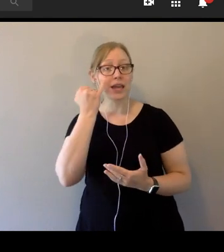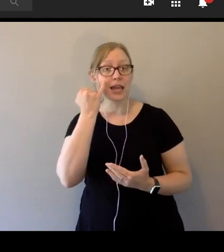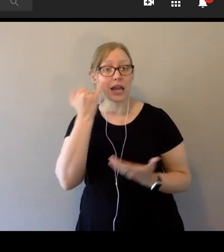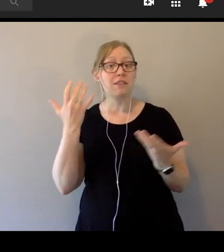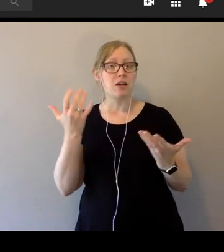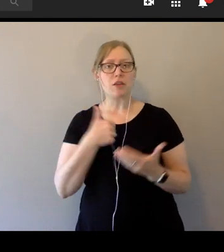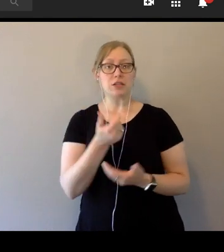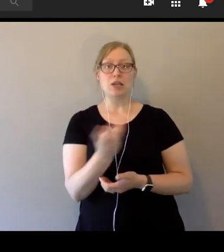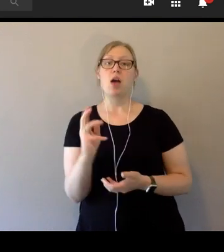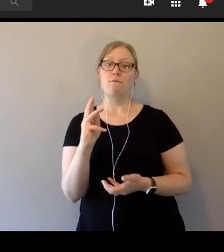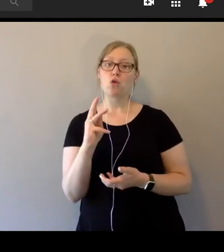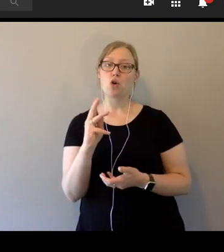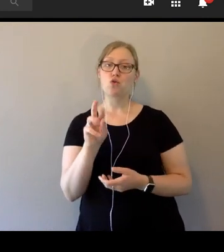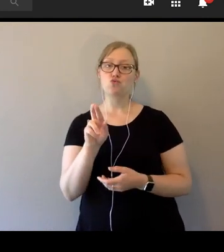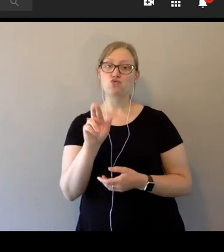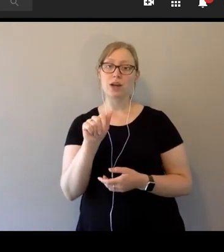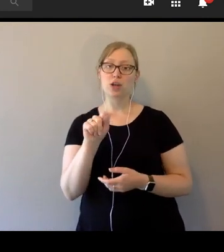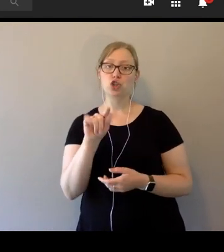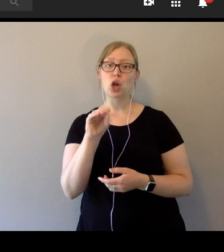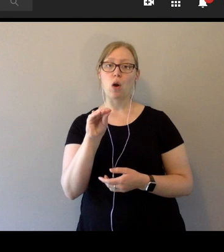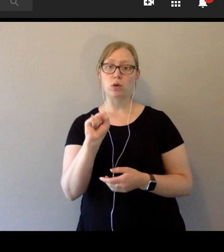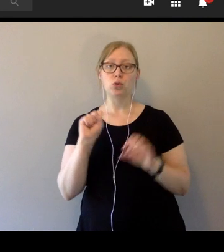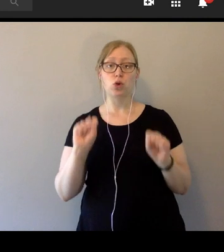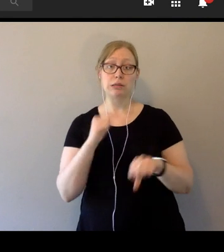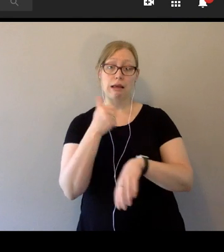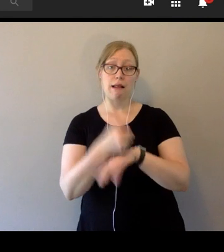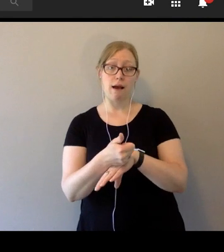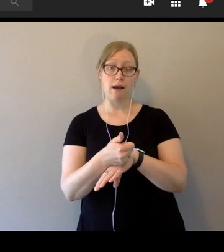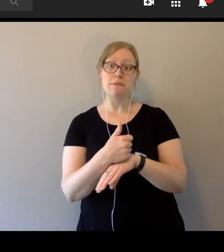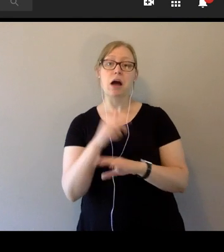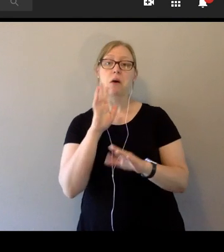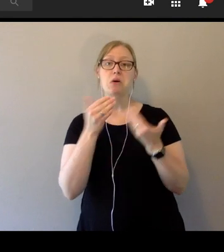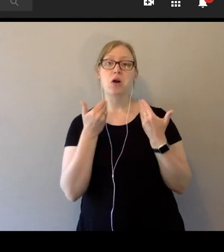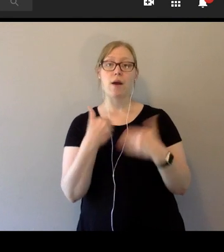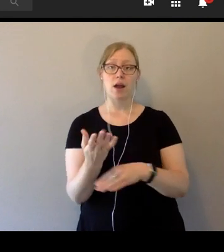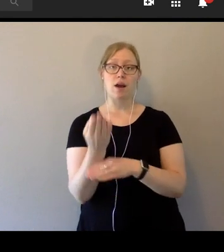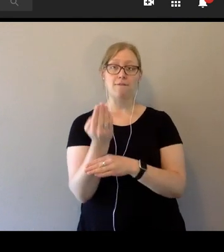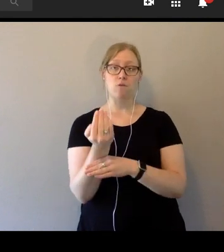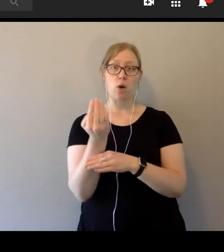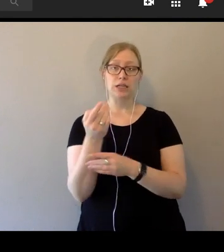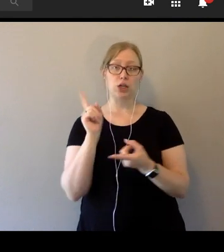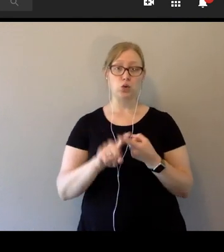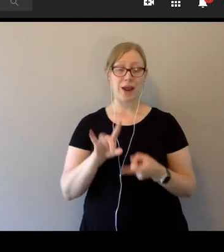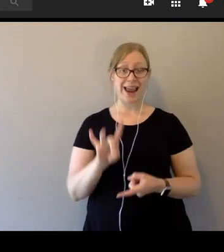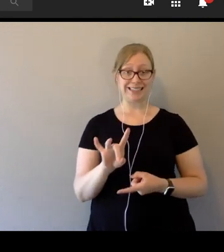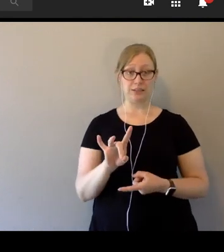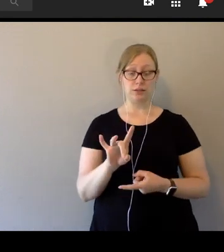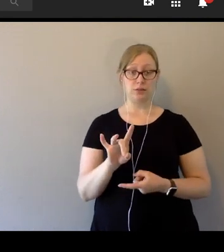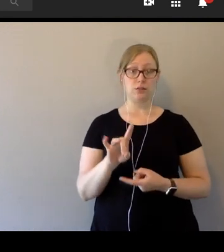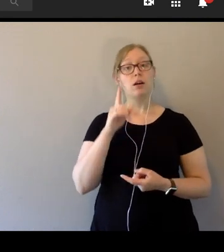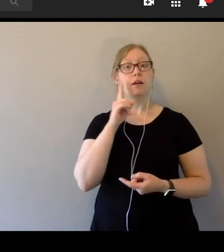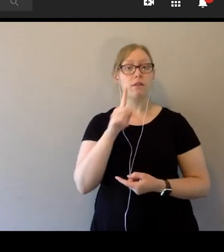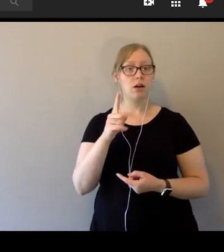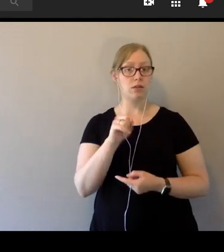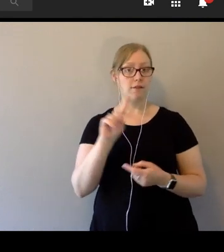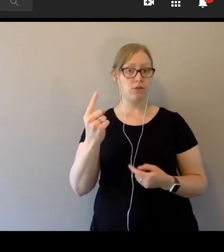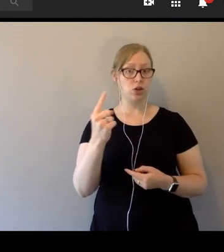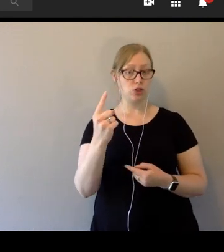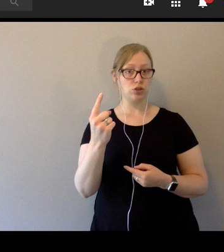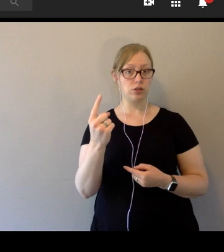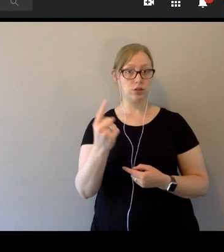several ratios you could set up. I'm going to do 14 to 8 in the first triangle. So if I say the vertical